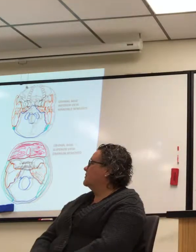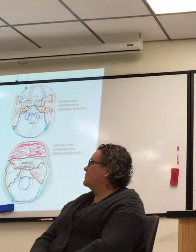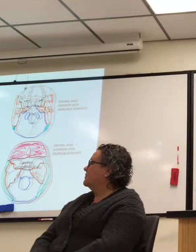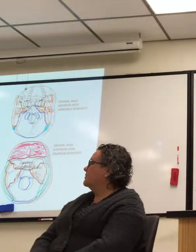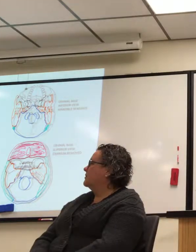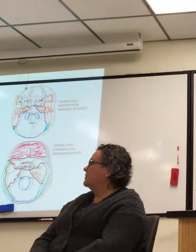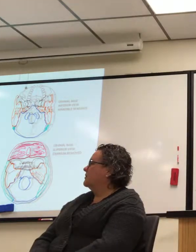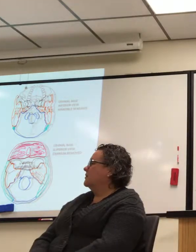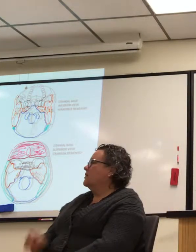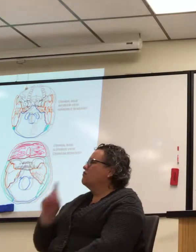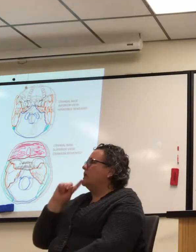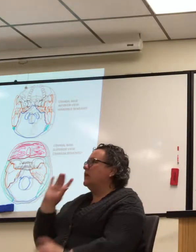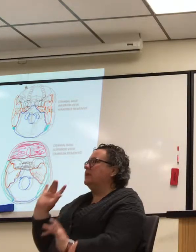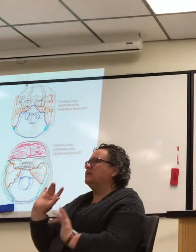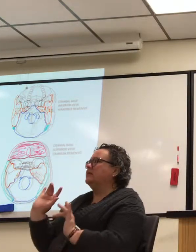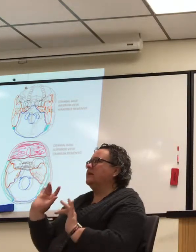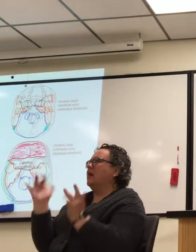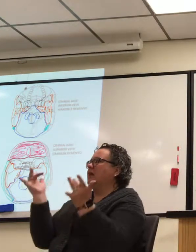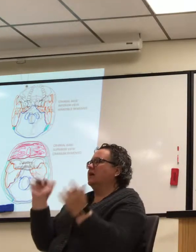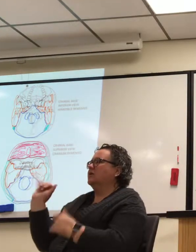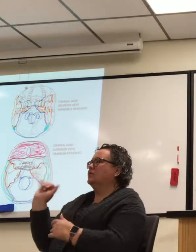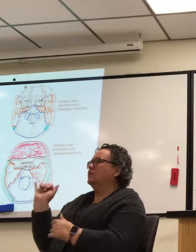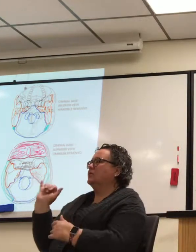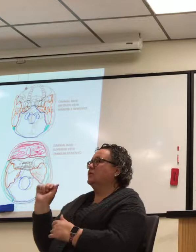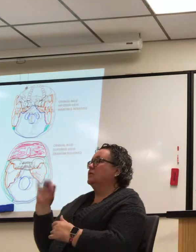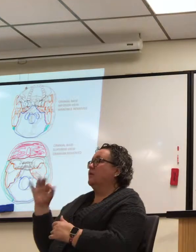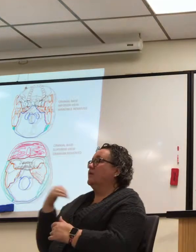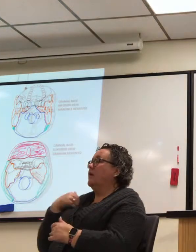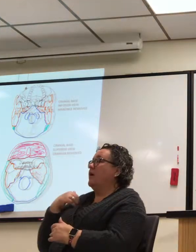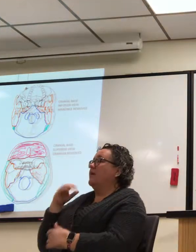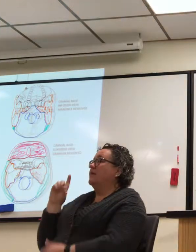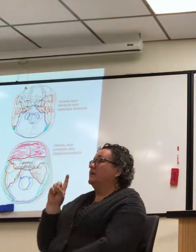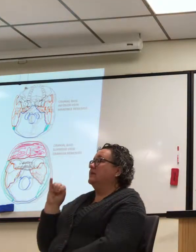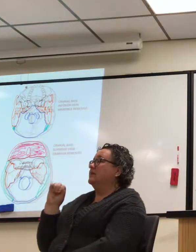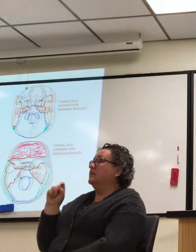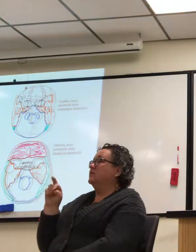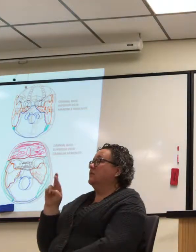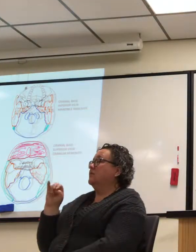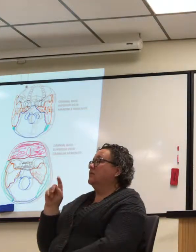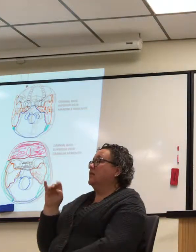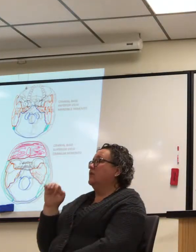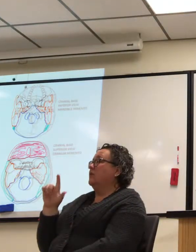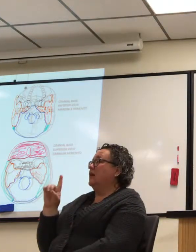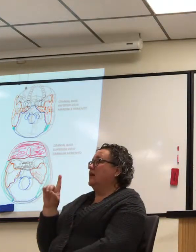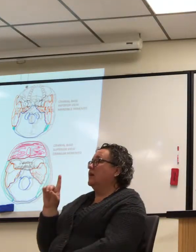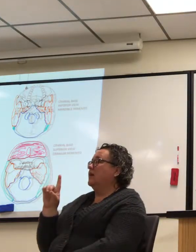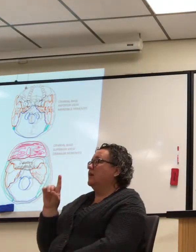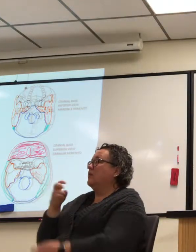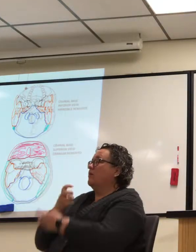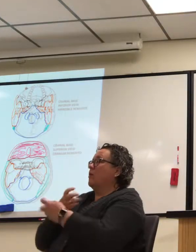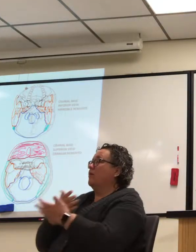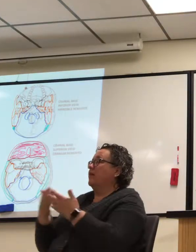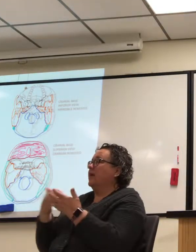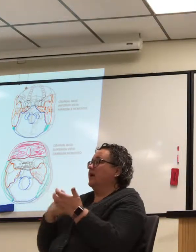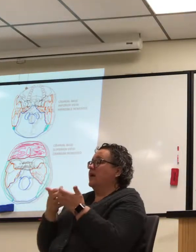And it's very delicate. So like when you get our disarticulated bone things, they're kind of in here, and you got to use